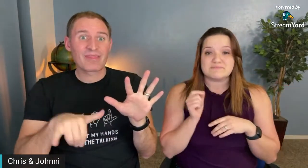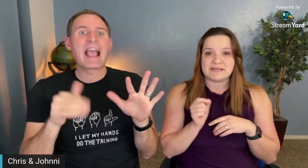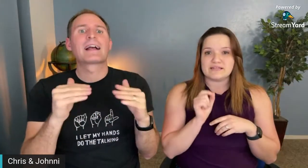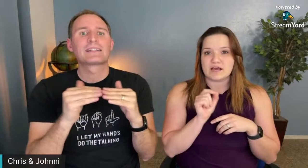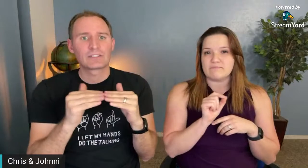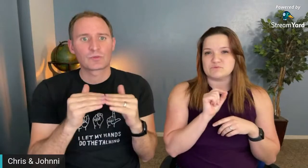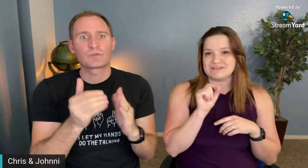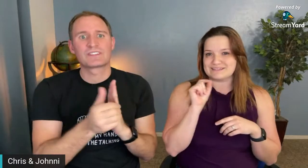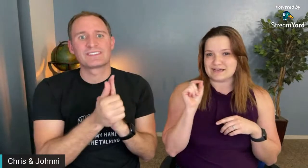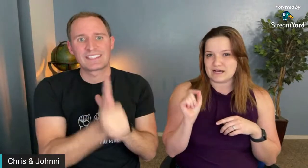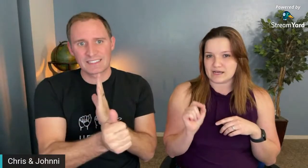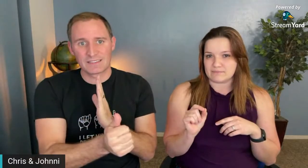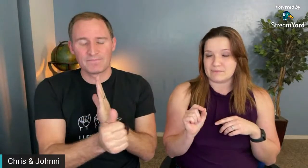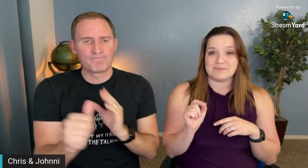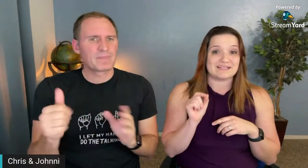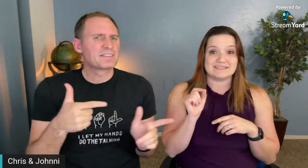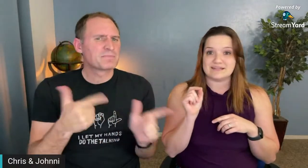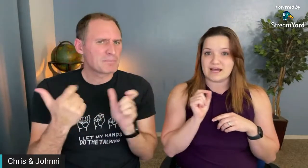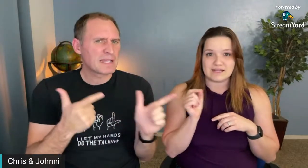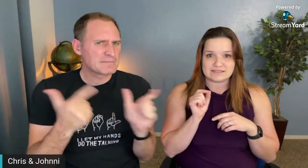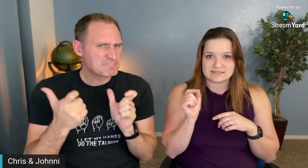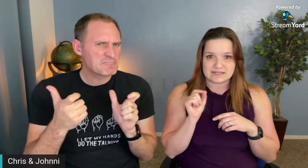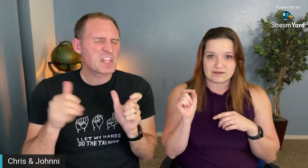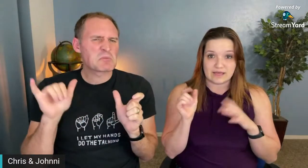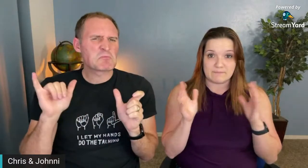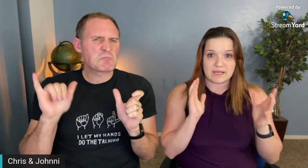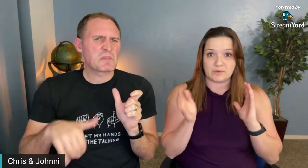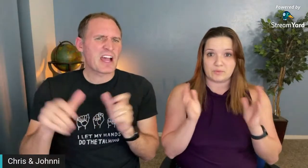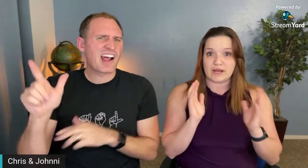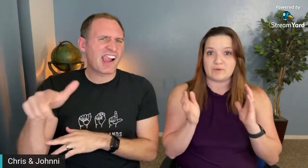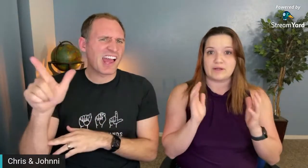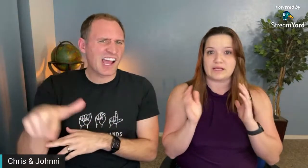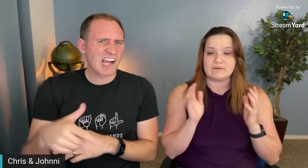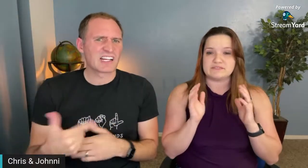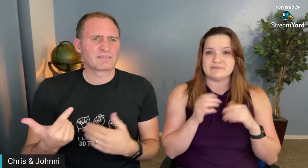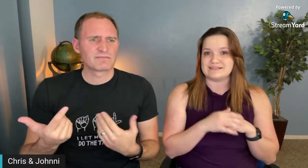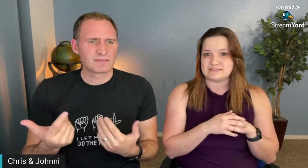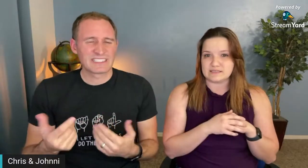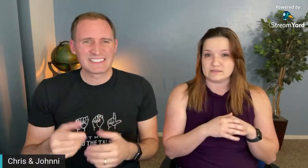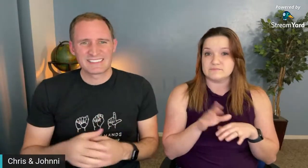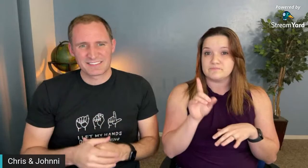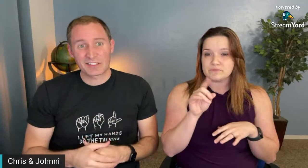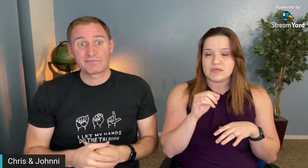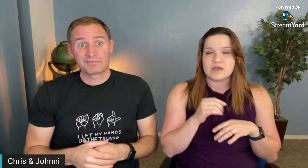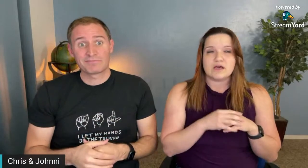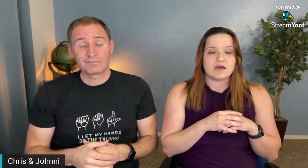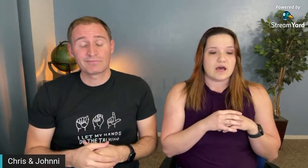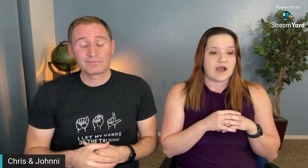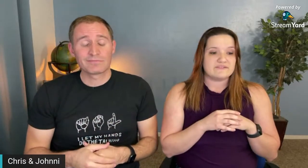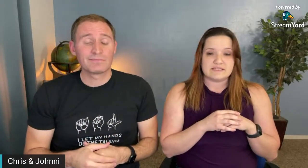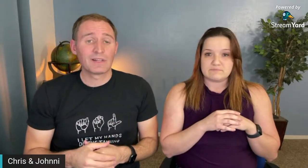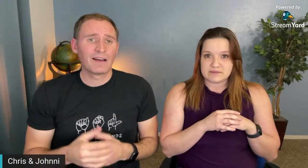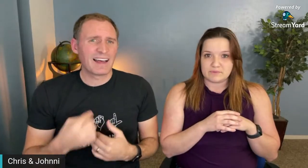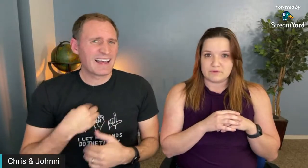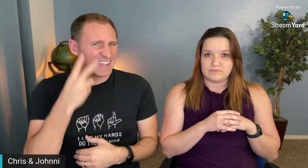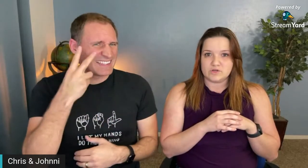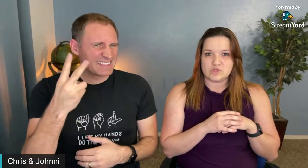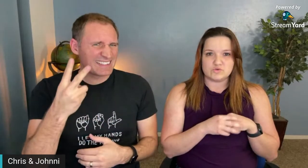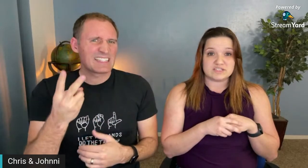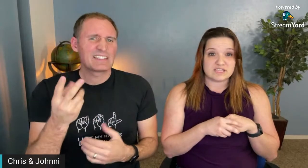Speed comes with time, but it's not necessarily a make or break when it comes to being skilled. I've seen people who